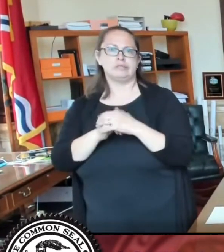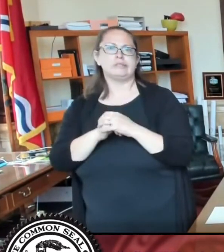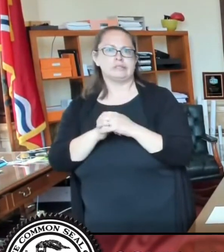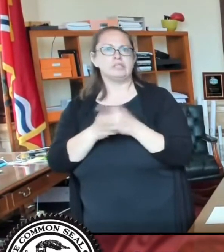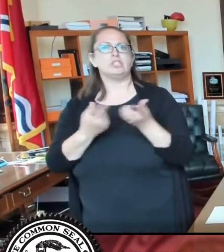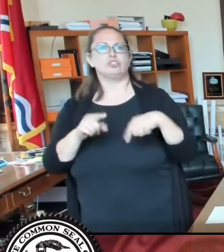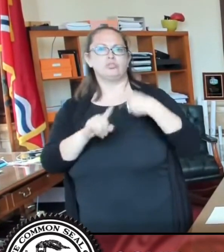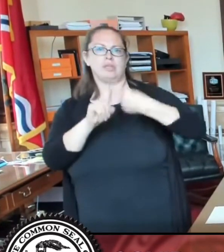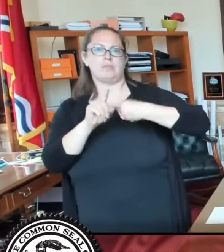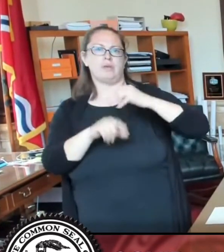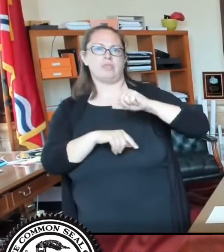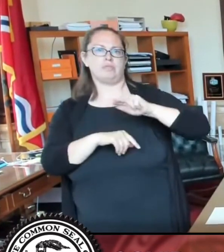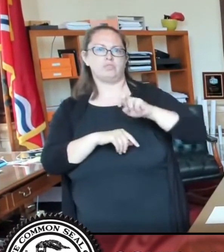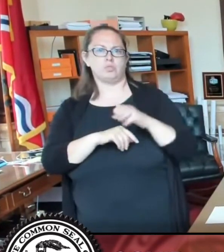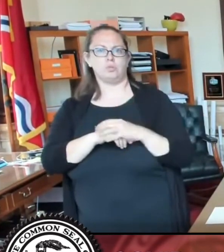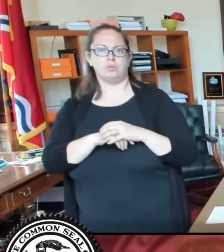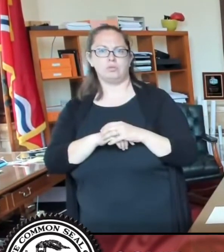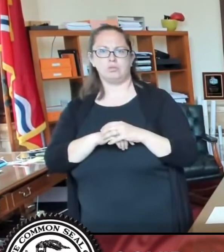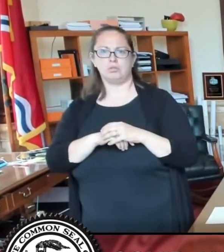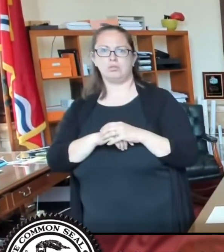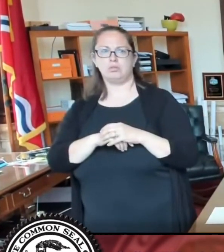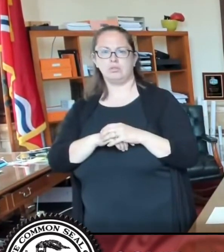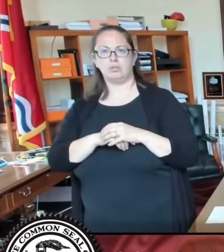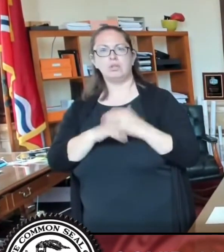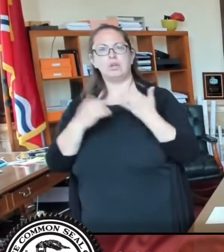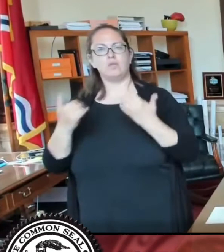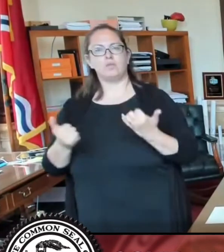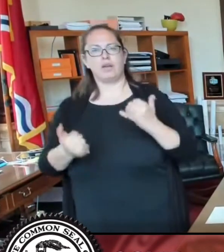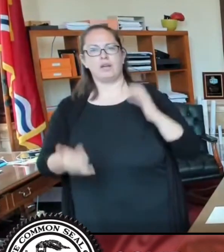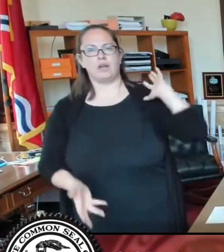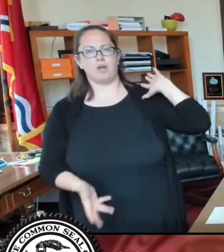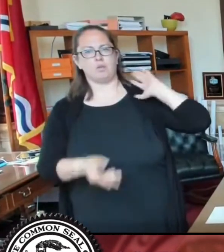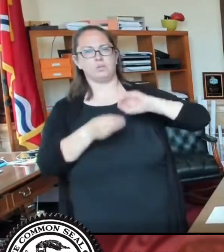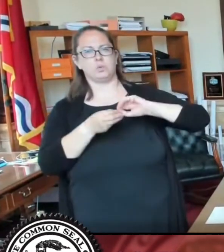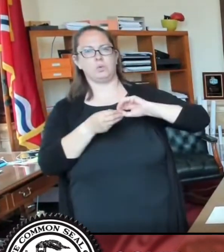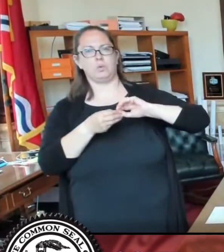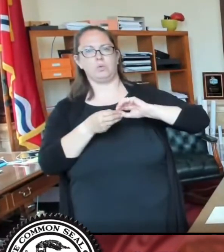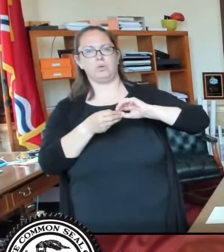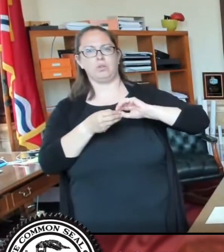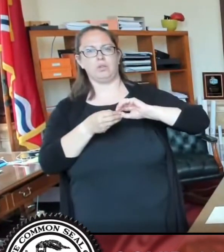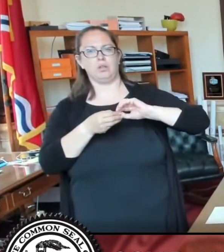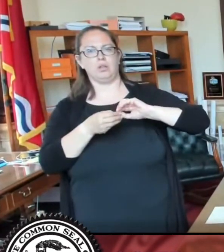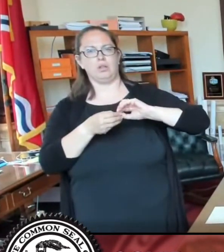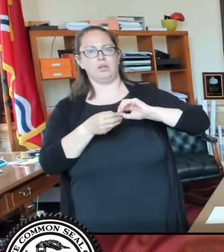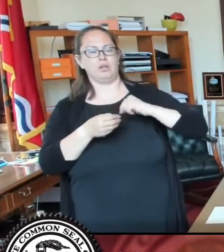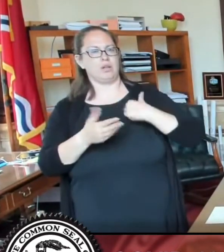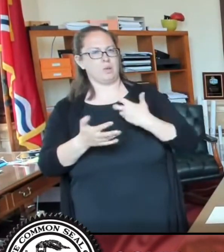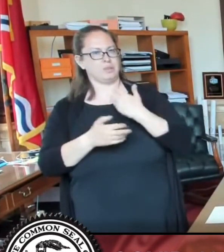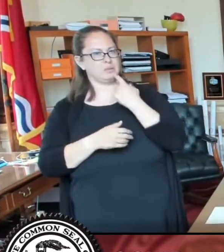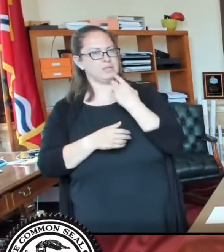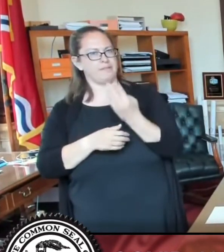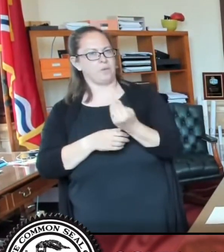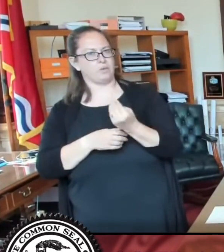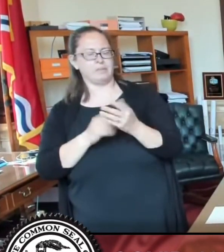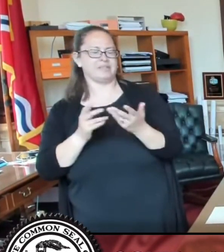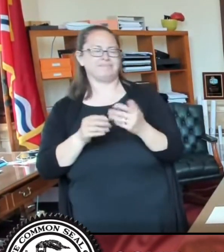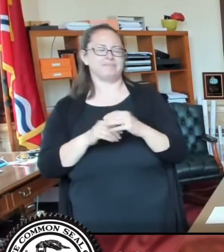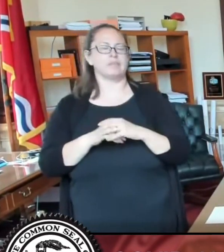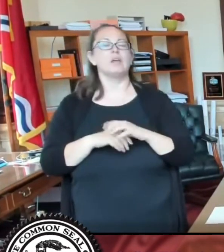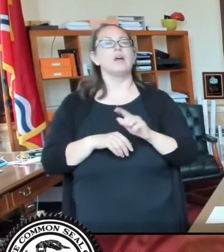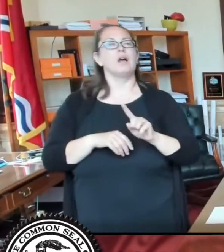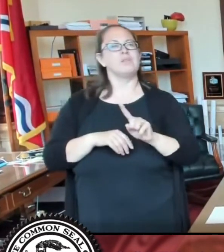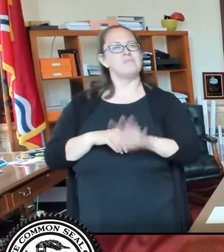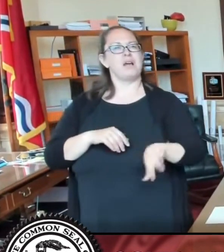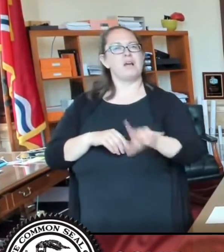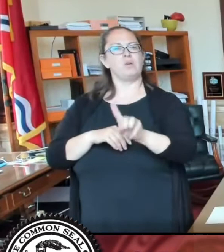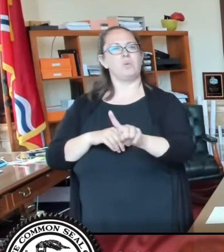of 116, 16, I think. okay, I was going to say 14, but around 115